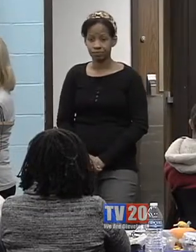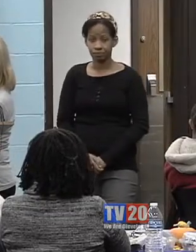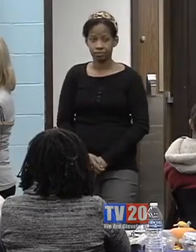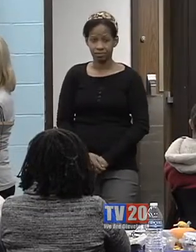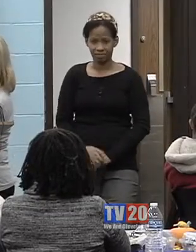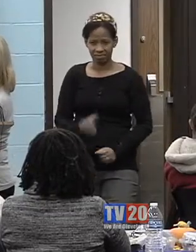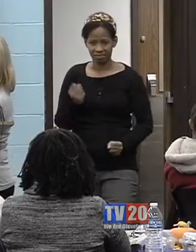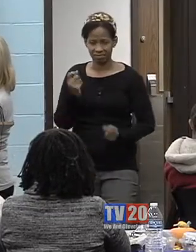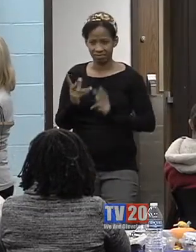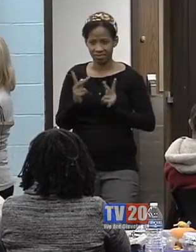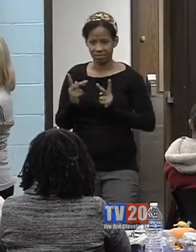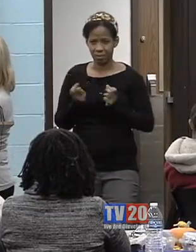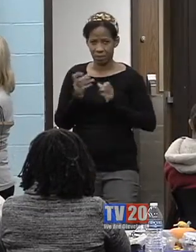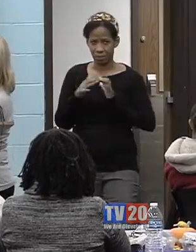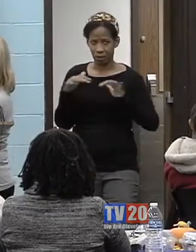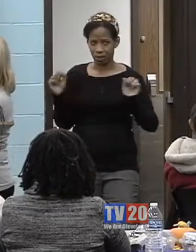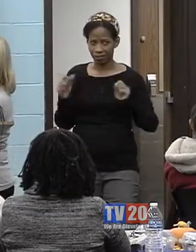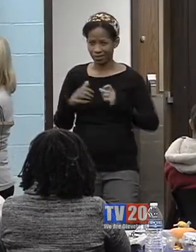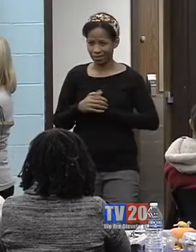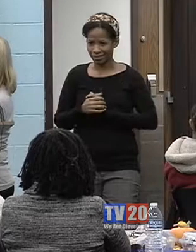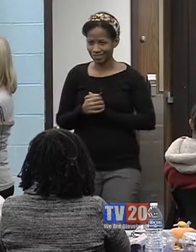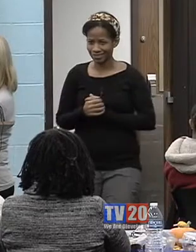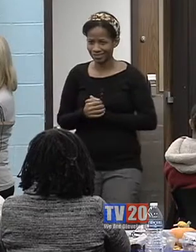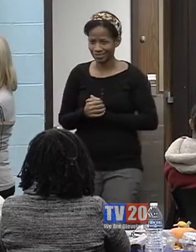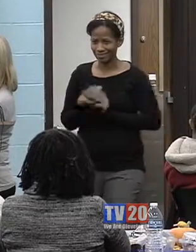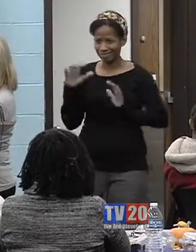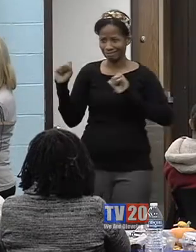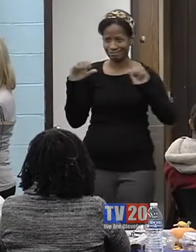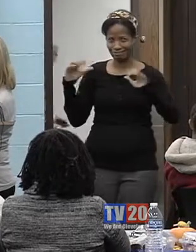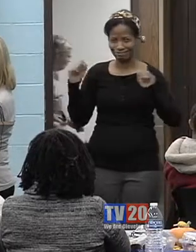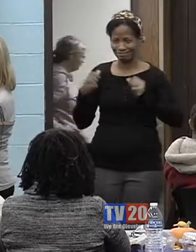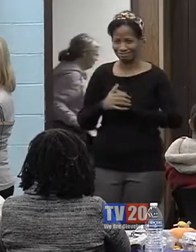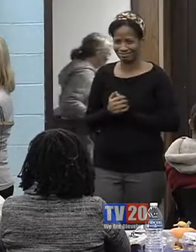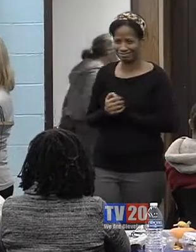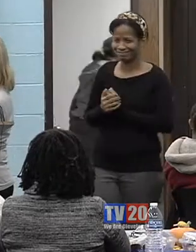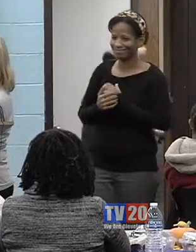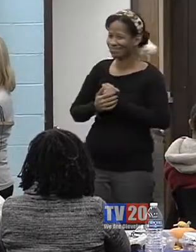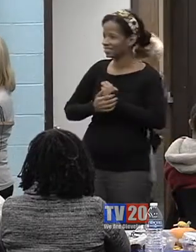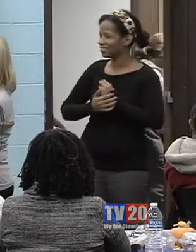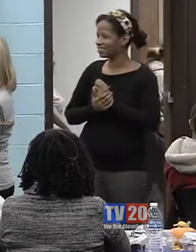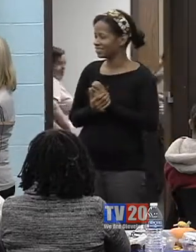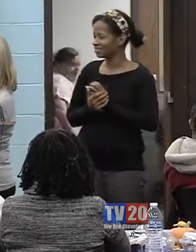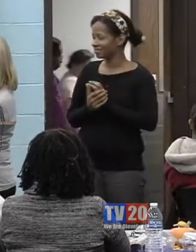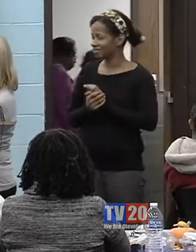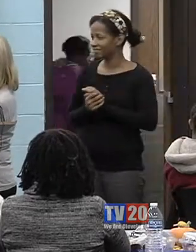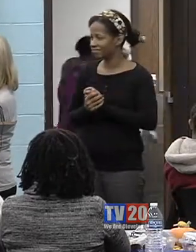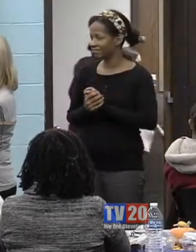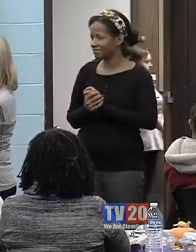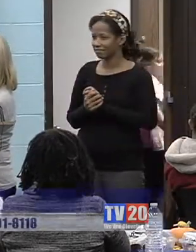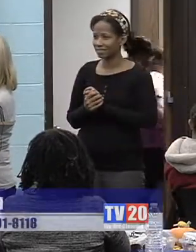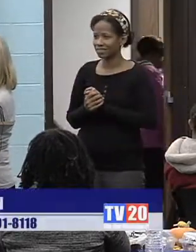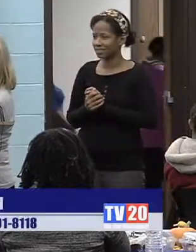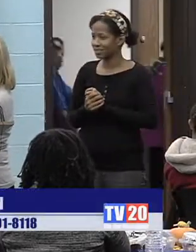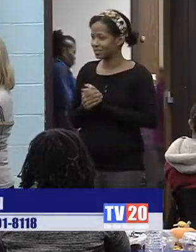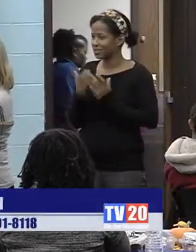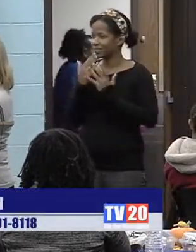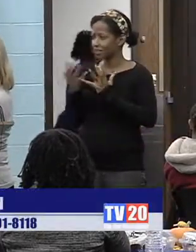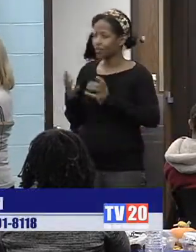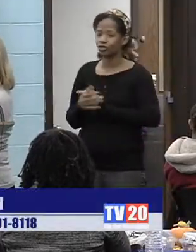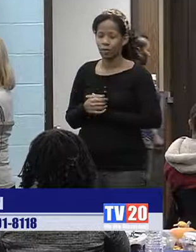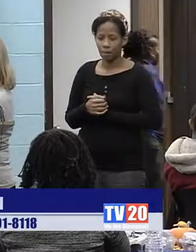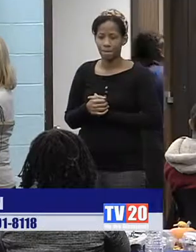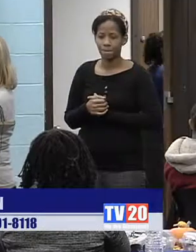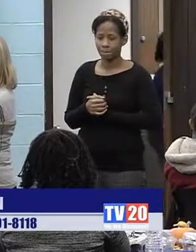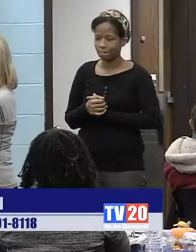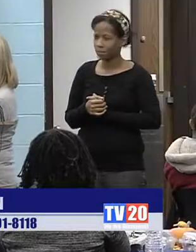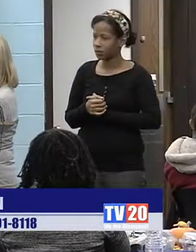different types of eye diseases. So that would be a question for them. Call in. Yeah. That's the best way. You're